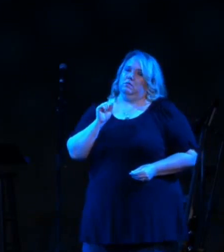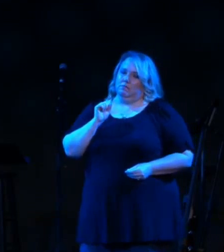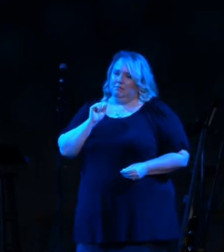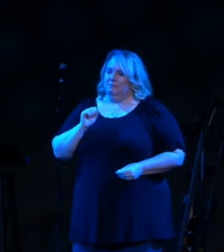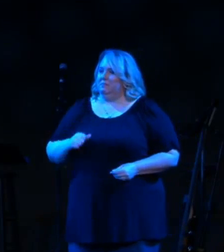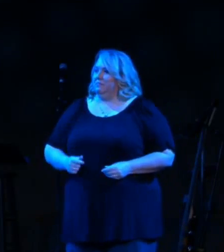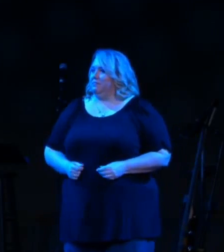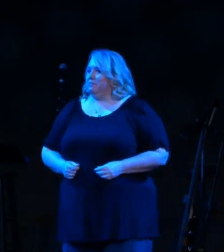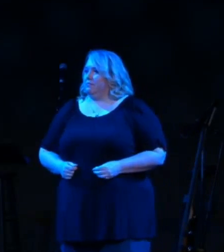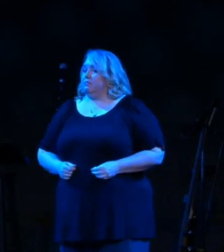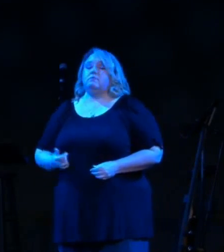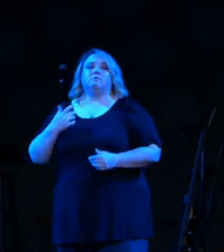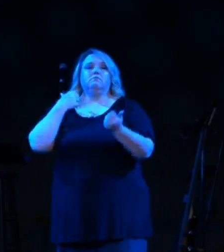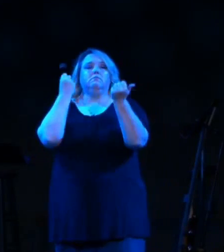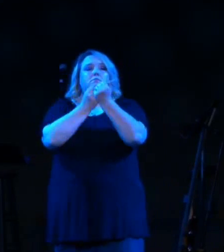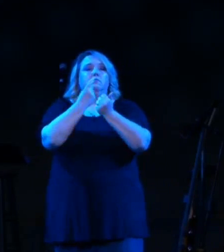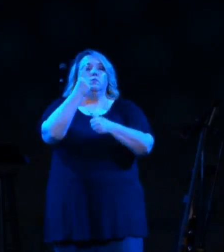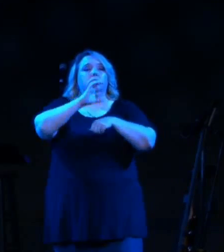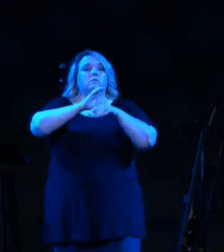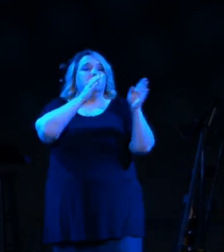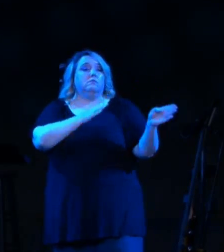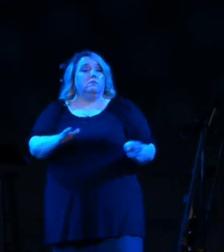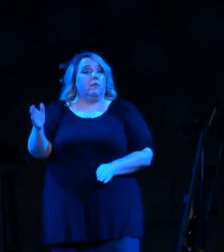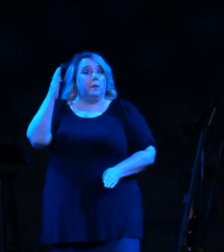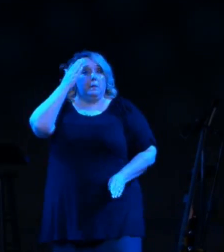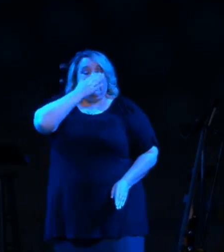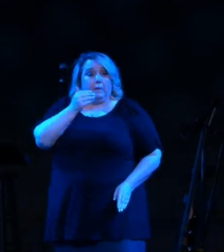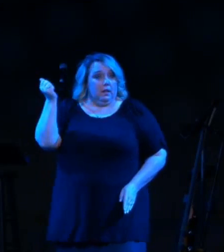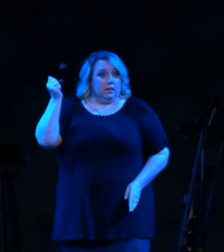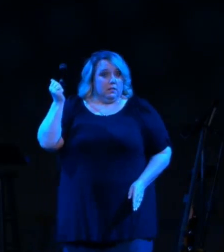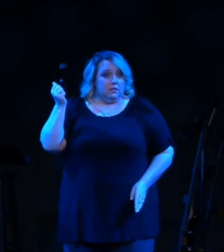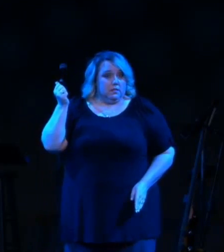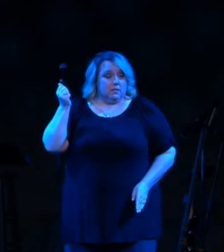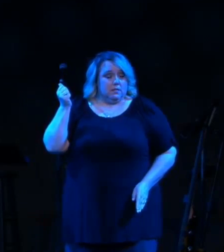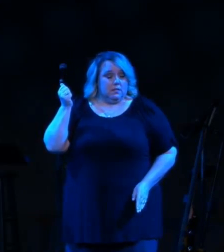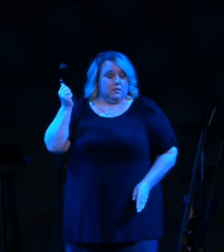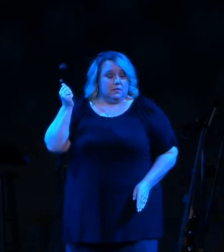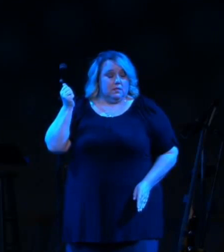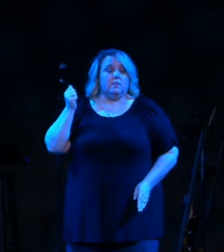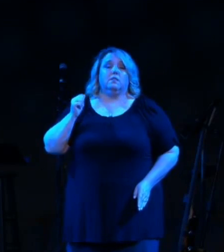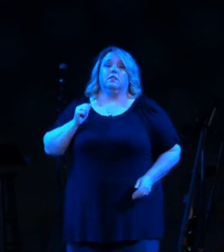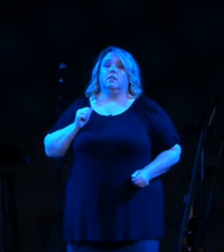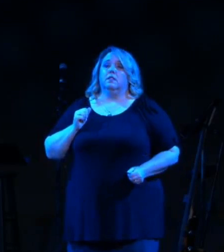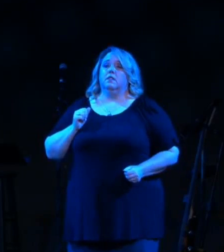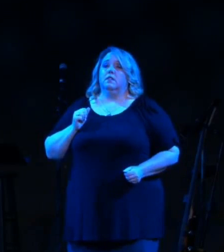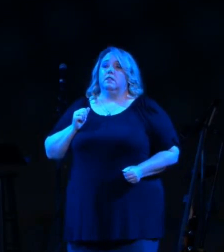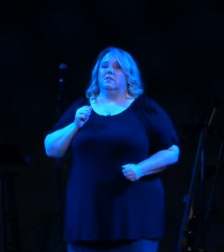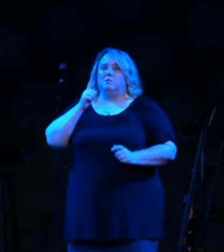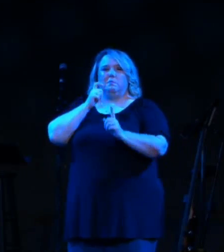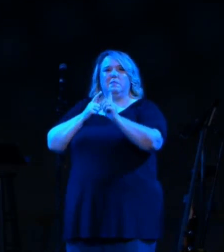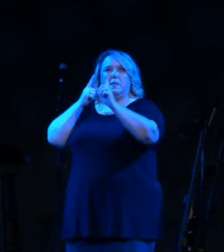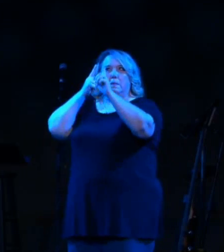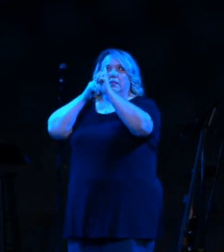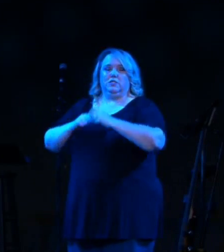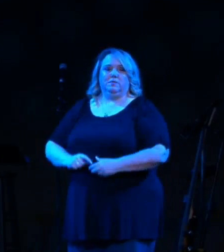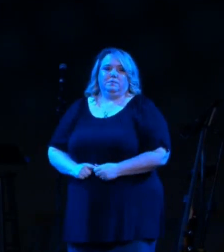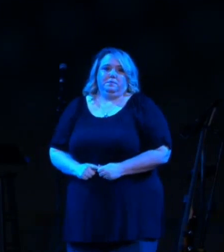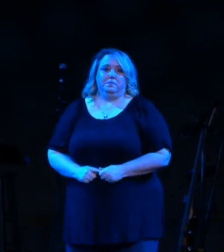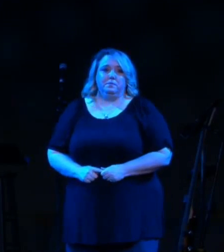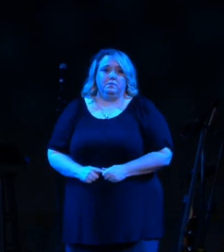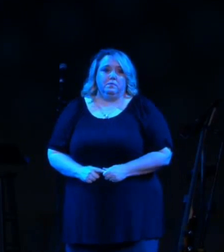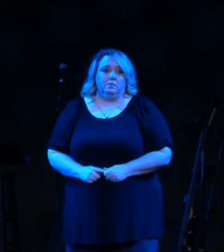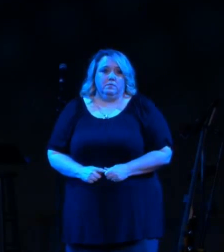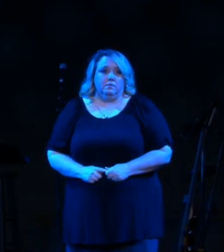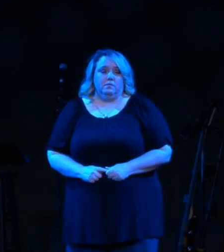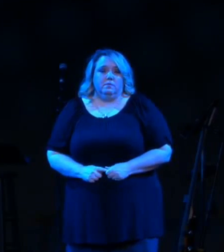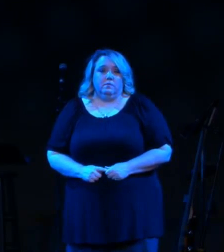I support the one church plan. Why? For the sake of the mission. To